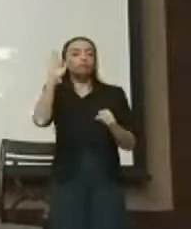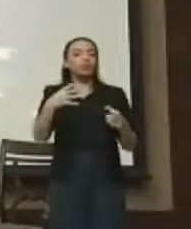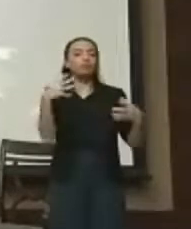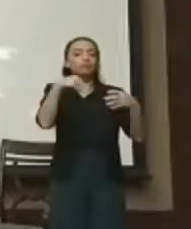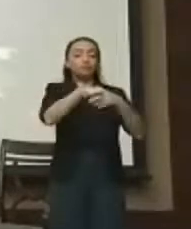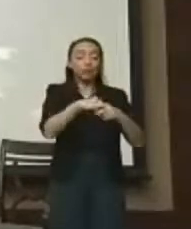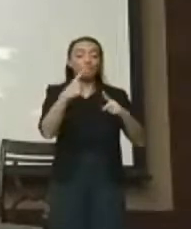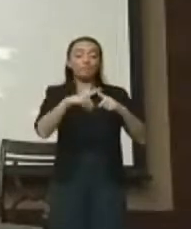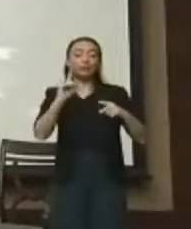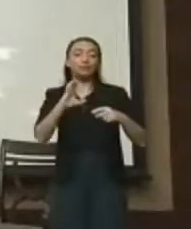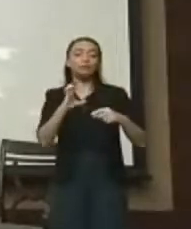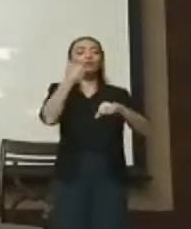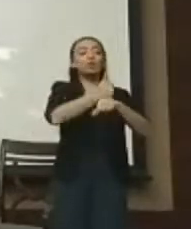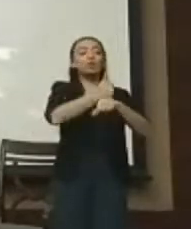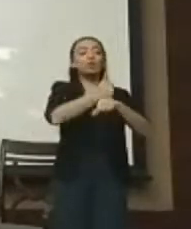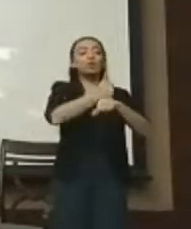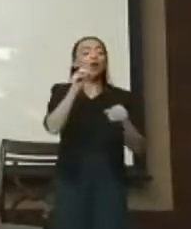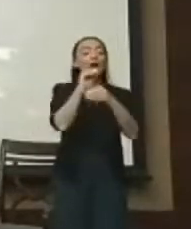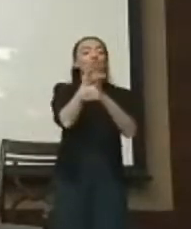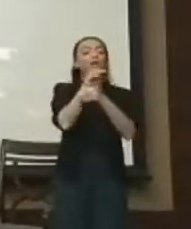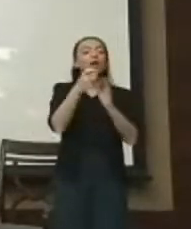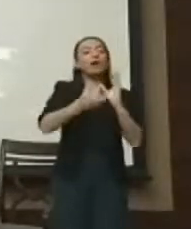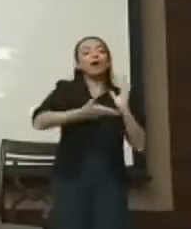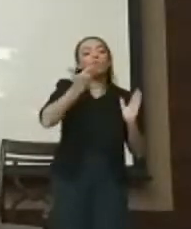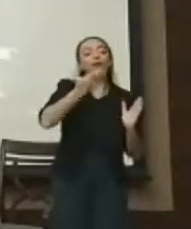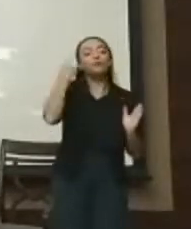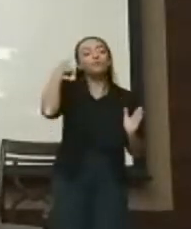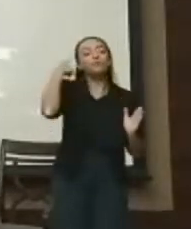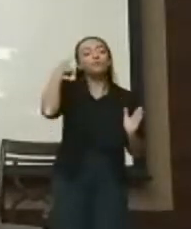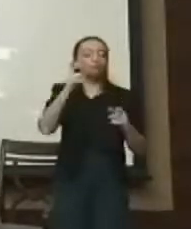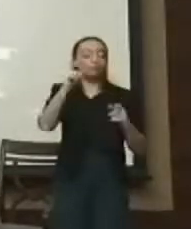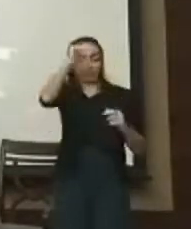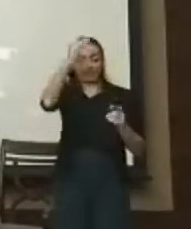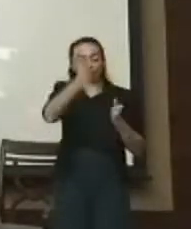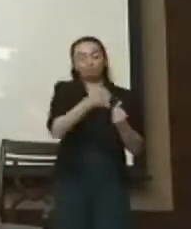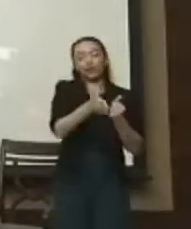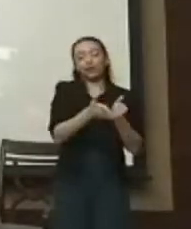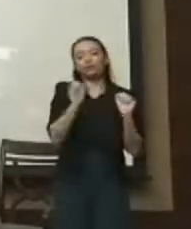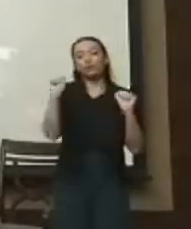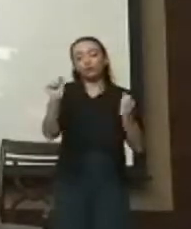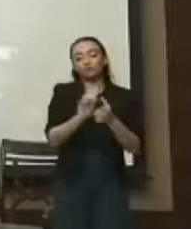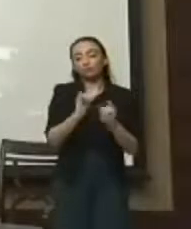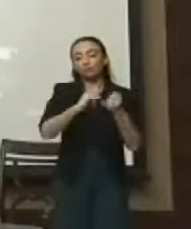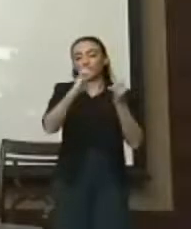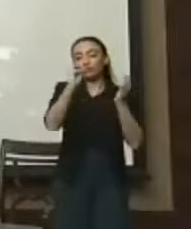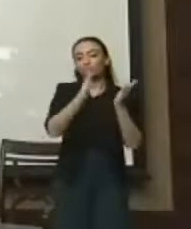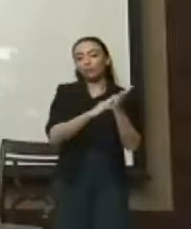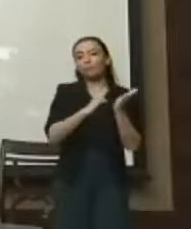Advisory Council to develop the IT vision for Indian Railways. Mr. Som Mittal.